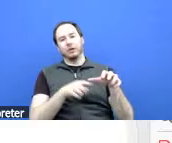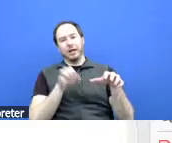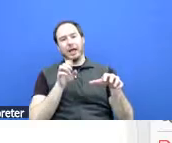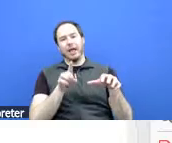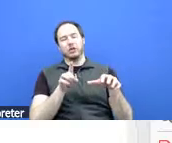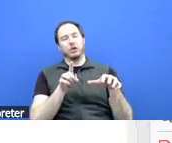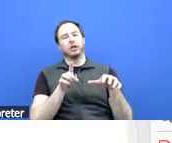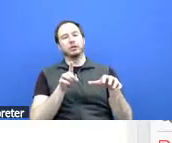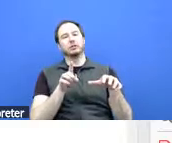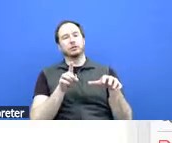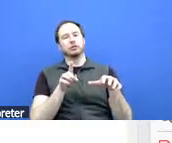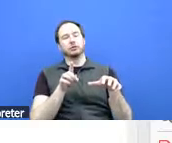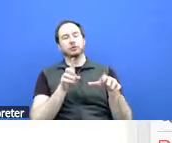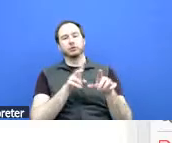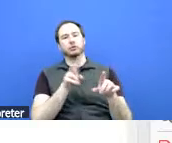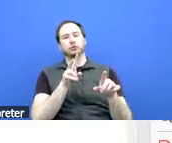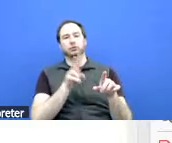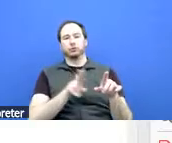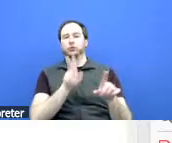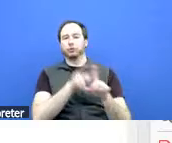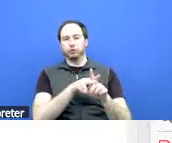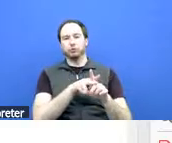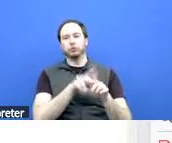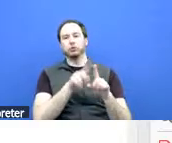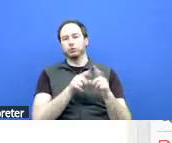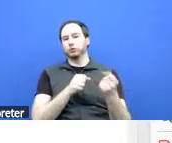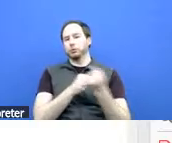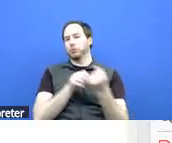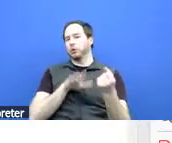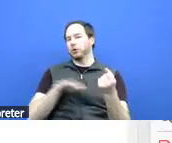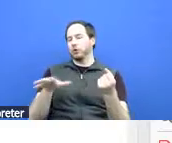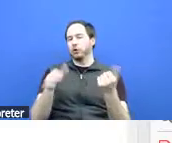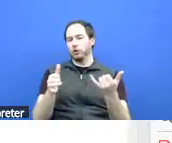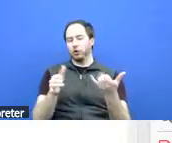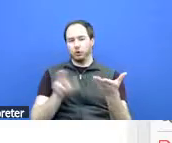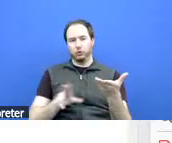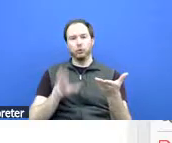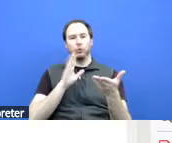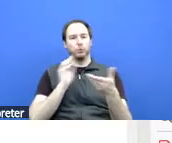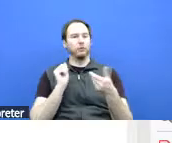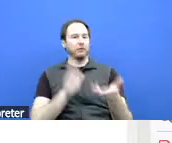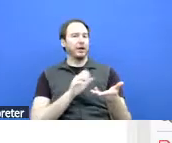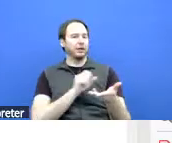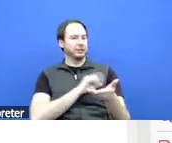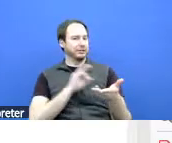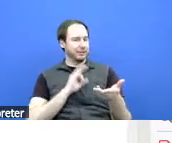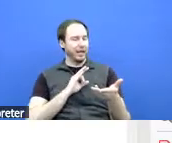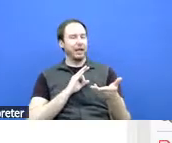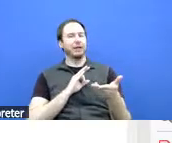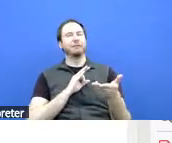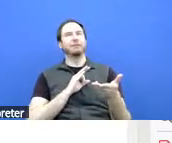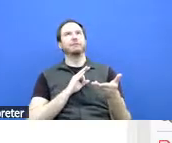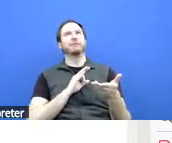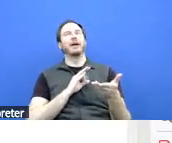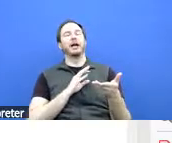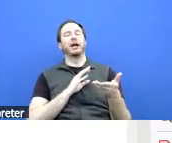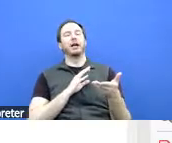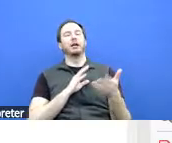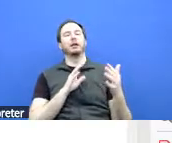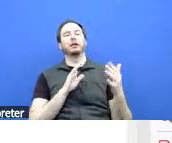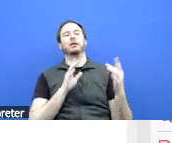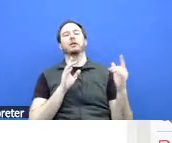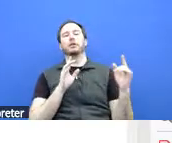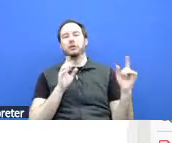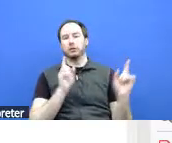property and to complement the current uses, and will bring staff, goods, and bring staff into the